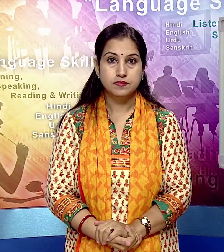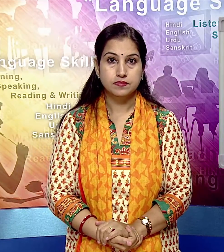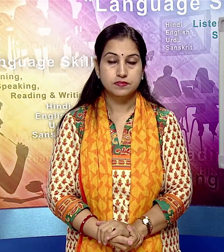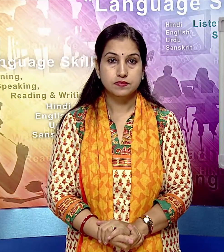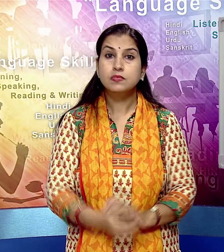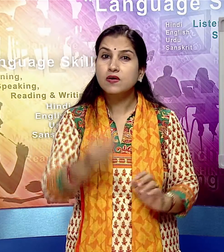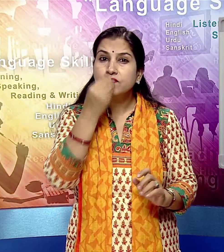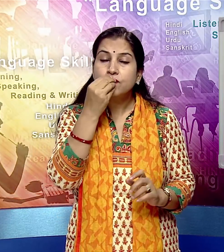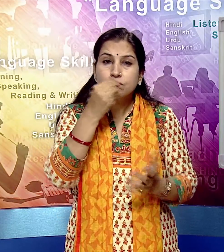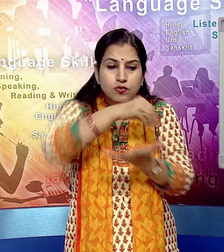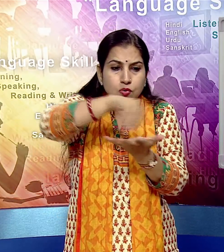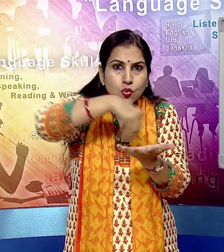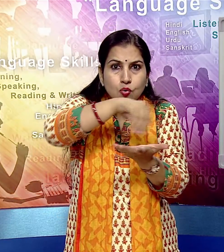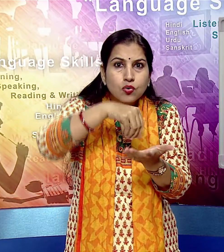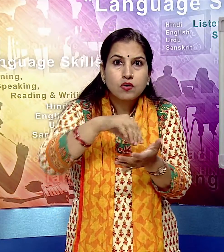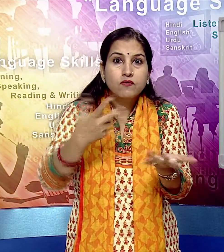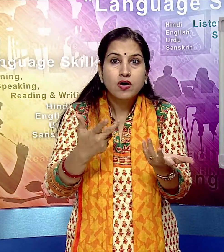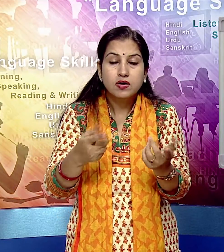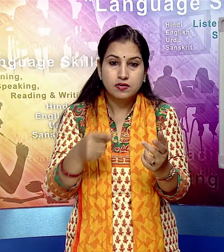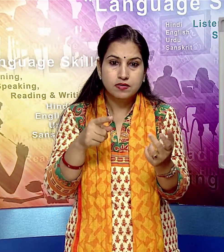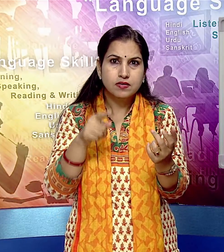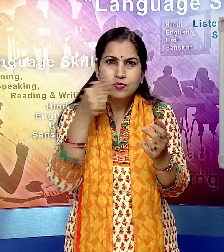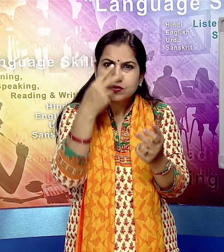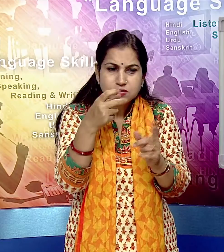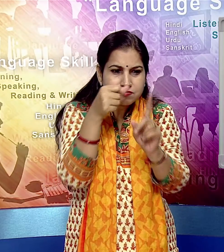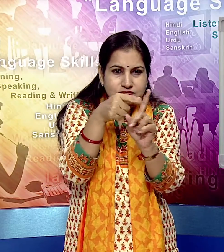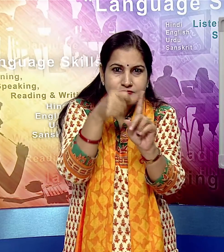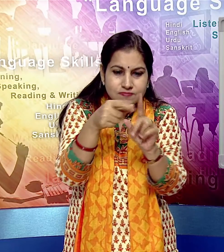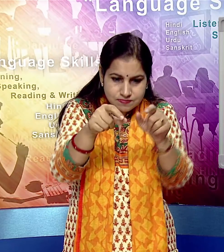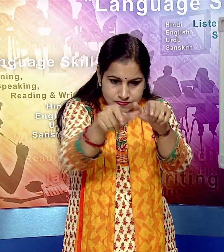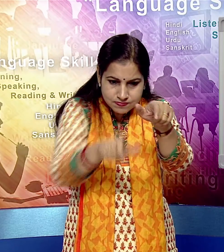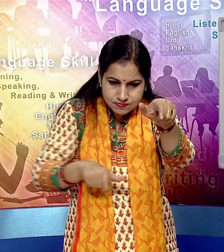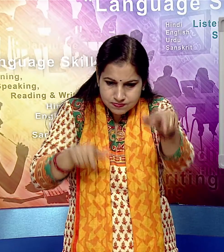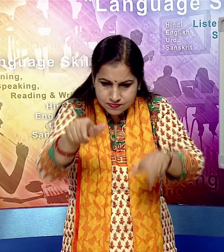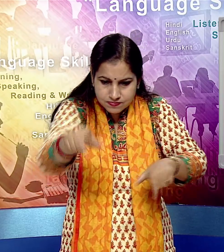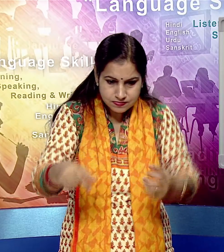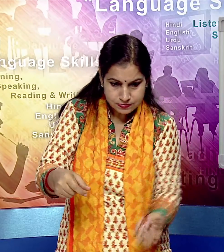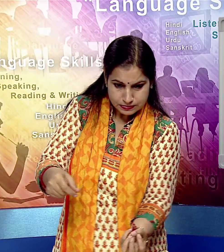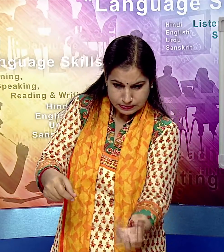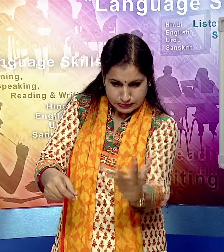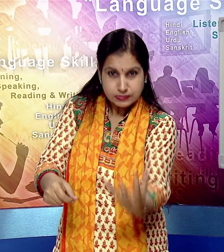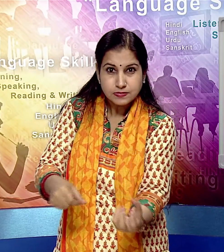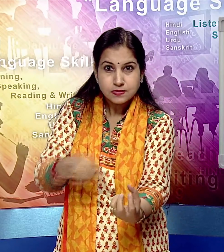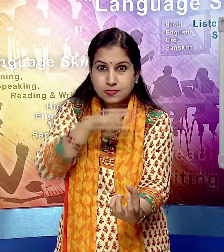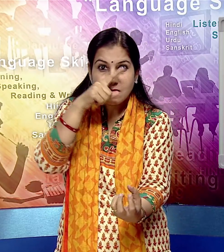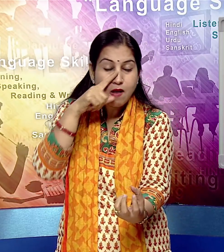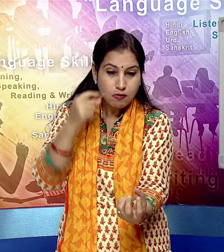Food is cooked by keeping on the iron grid over a glowing fire and uses